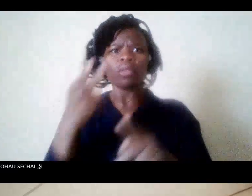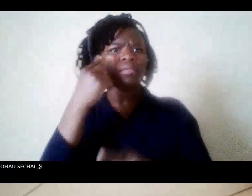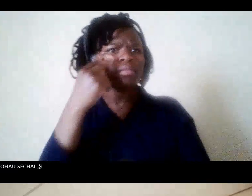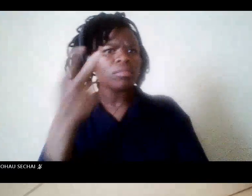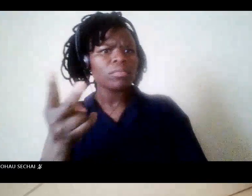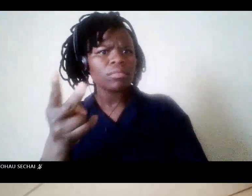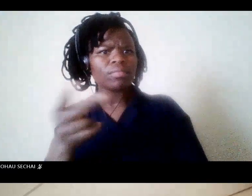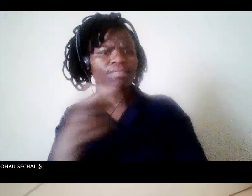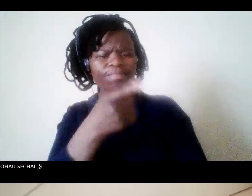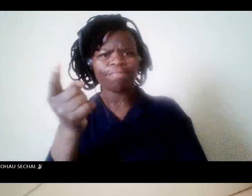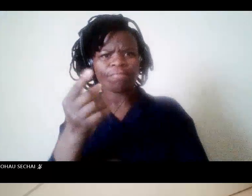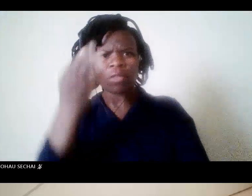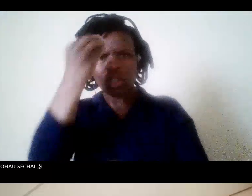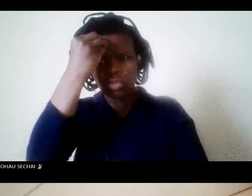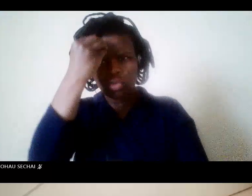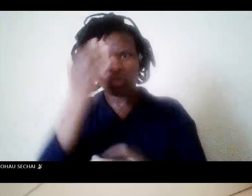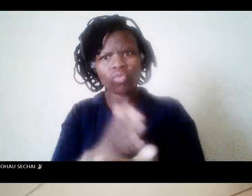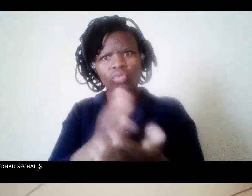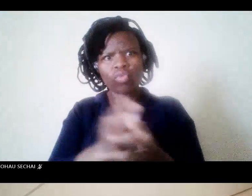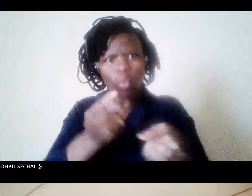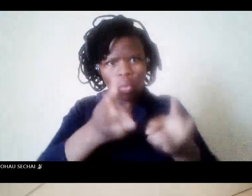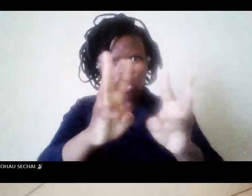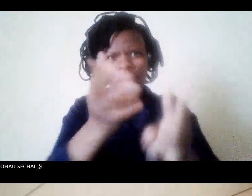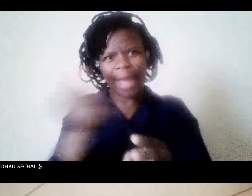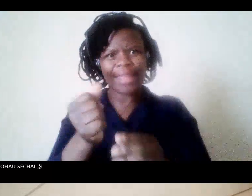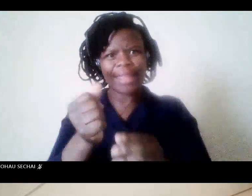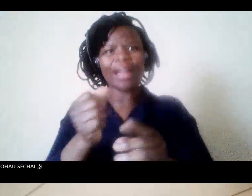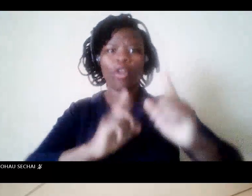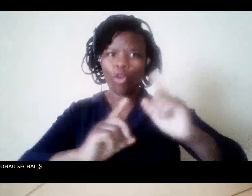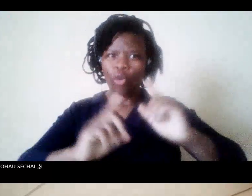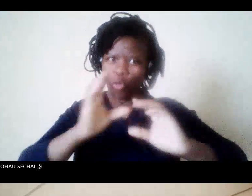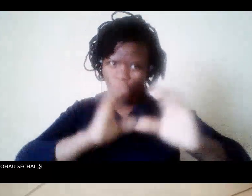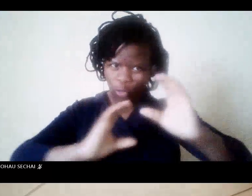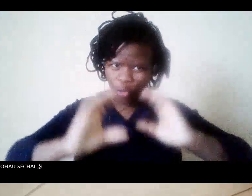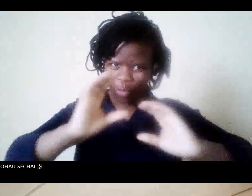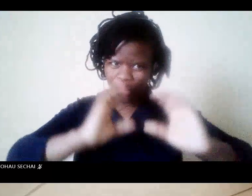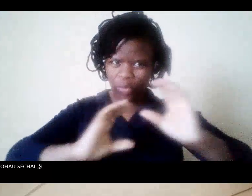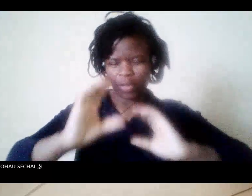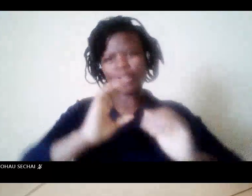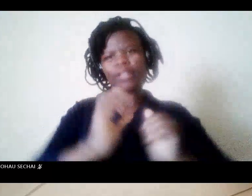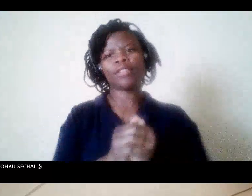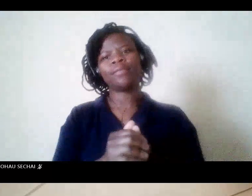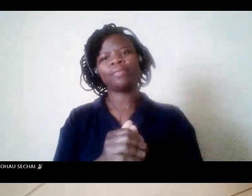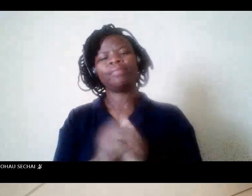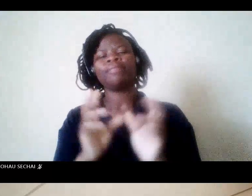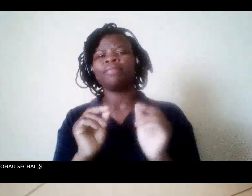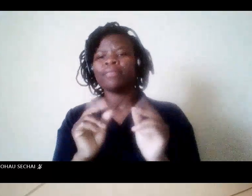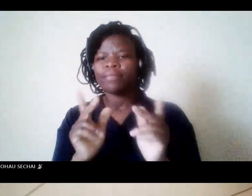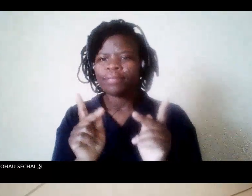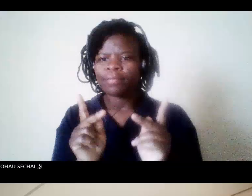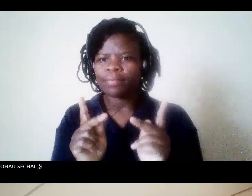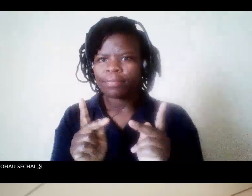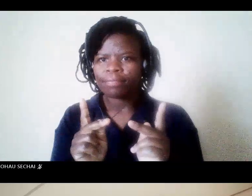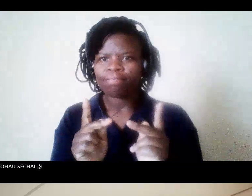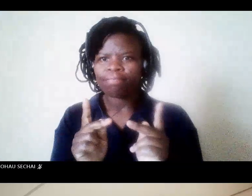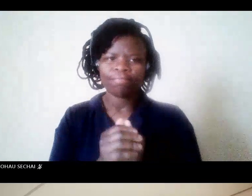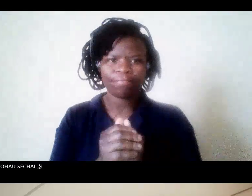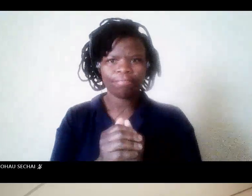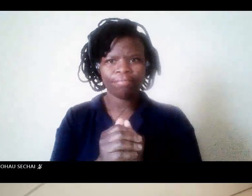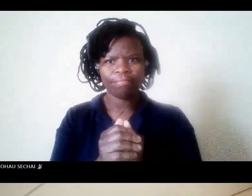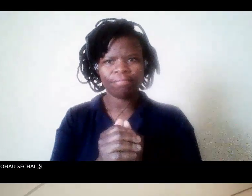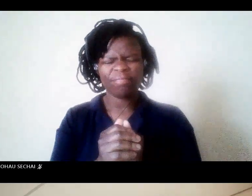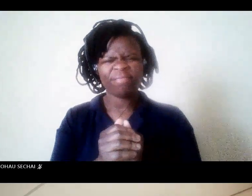issues, that's the form of communication that they are doing. Okay. We're left with 4 minutes. What